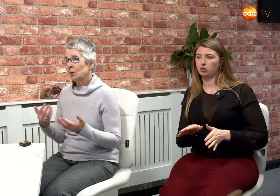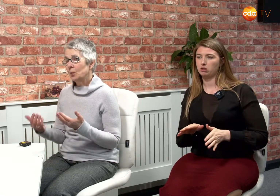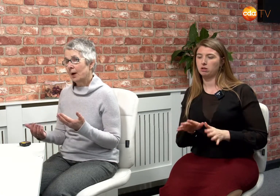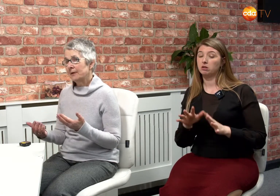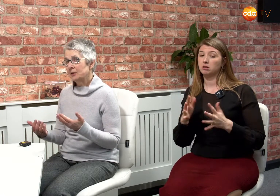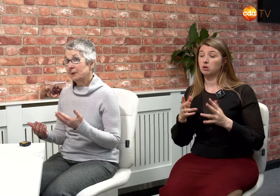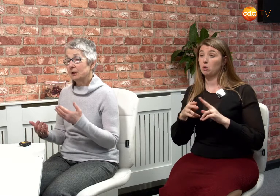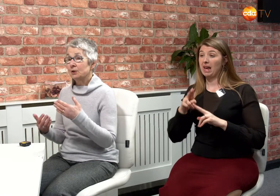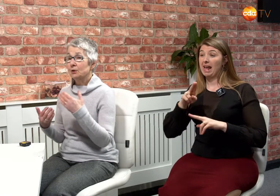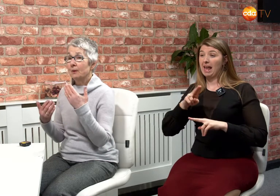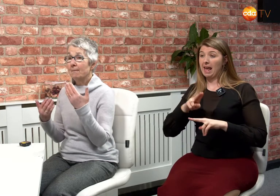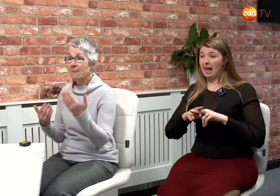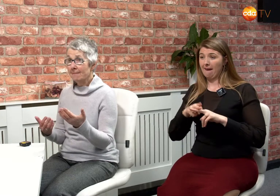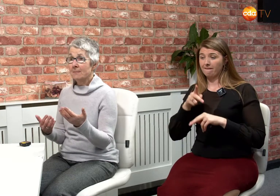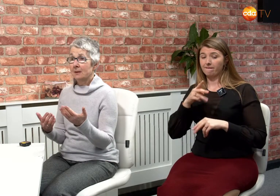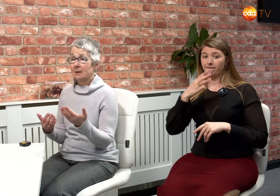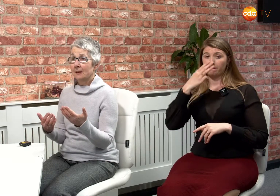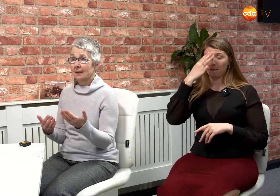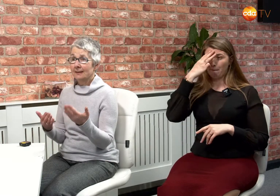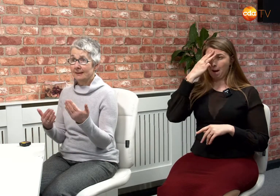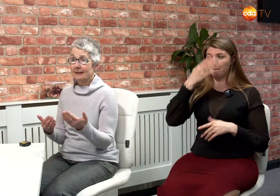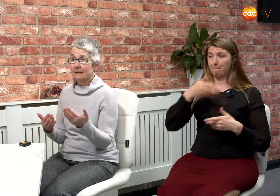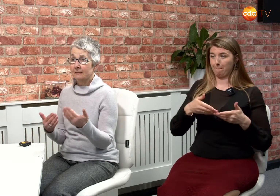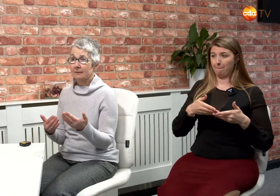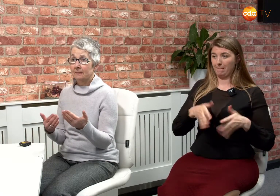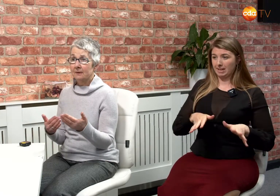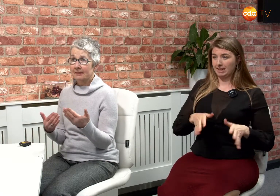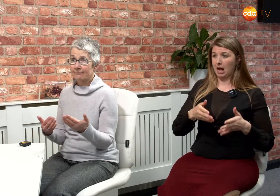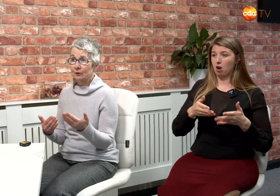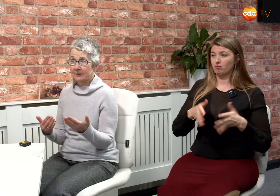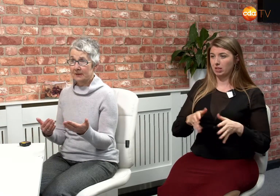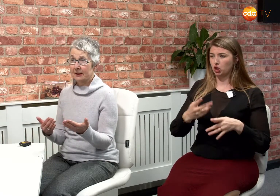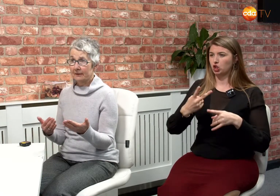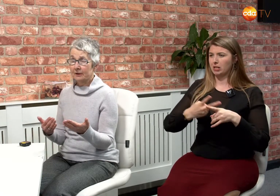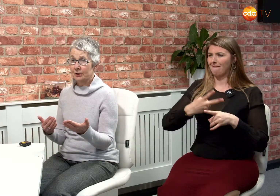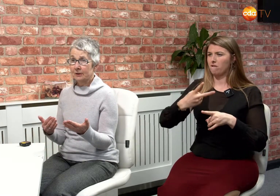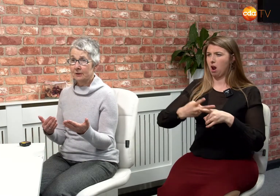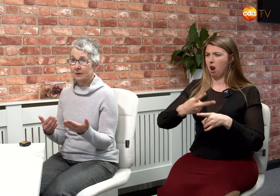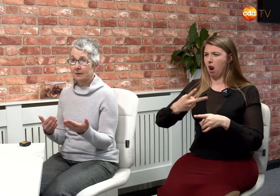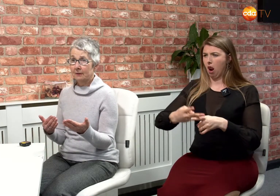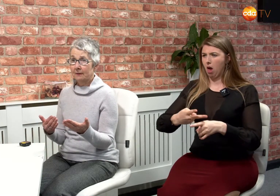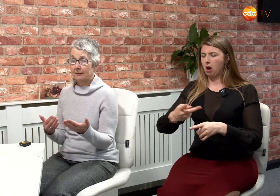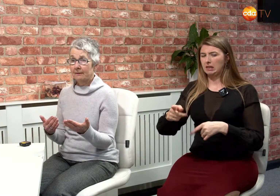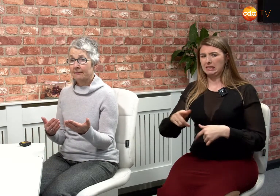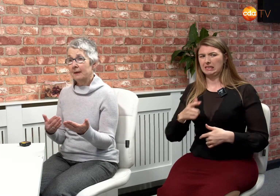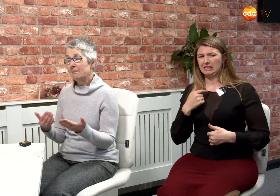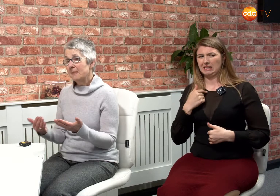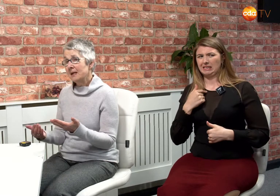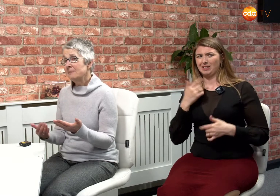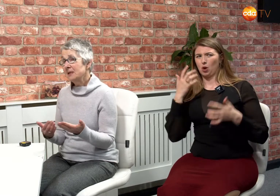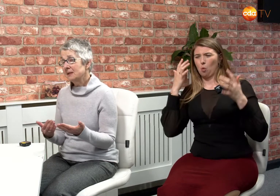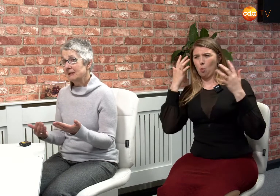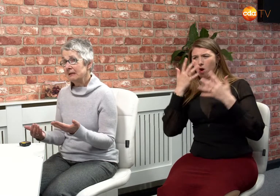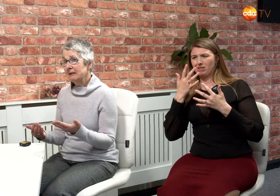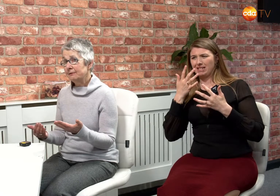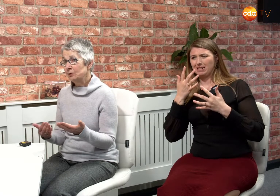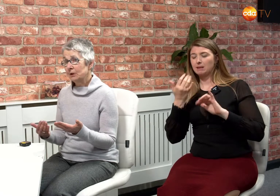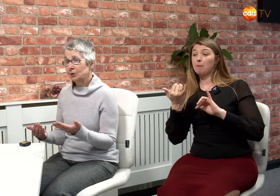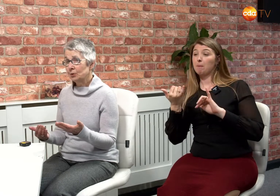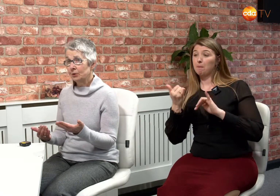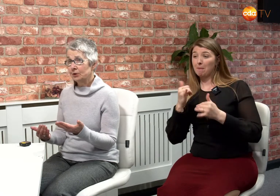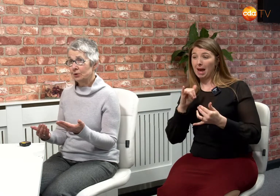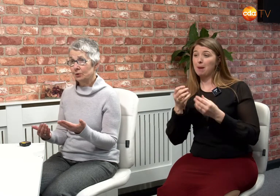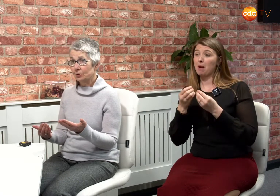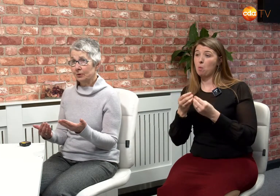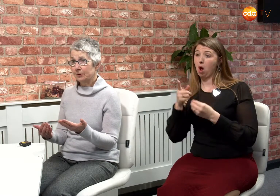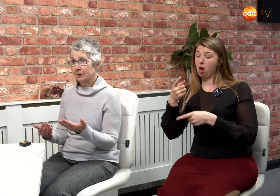So if you're worried because your mum has had several miscarriages, then maybe see if you